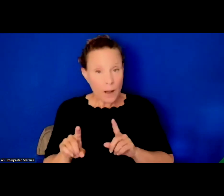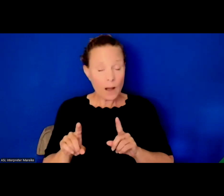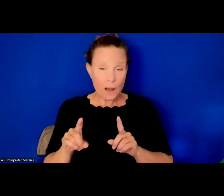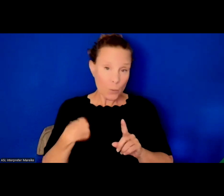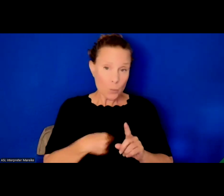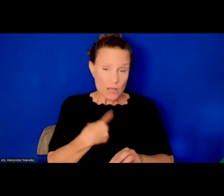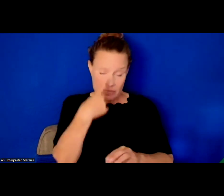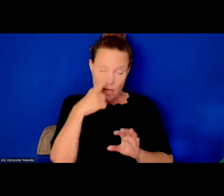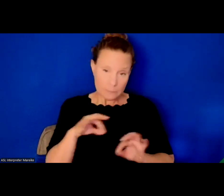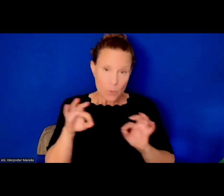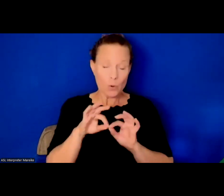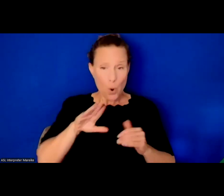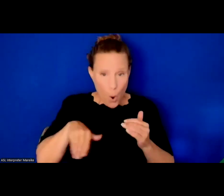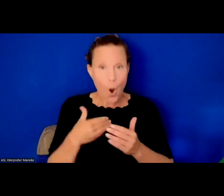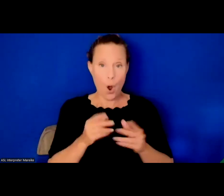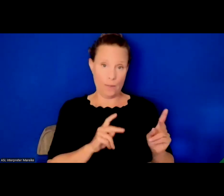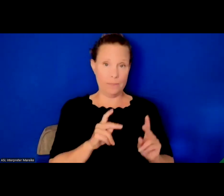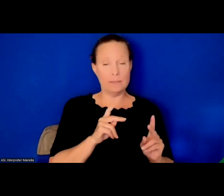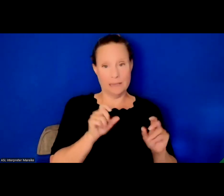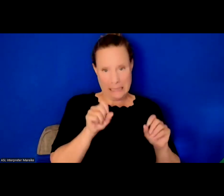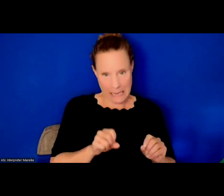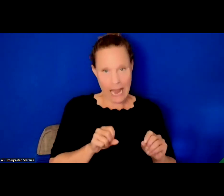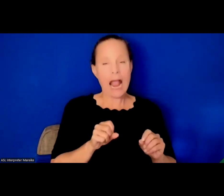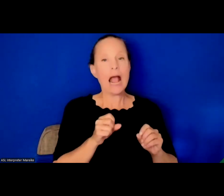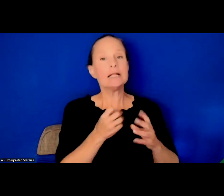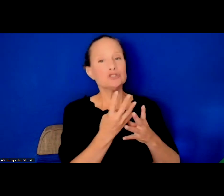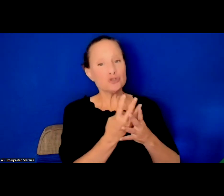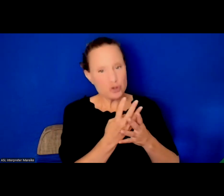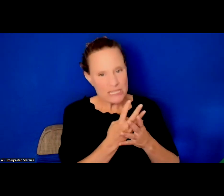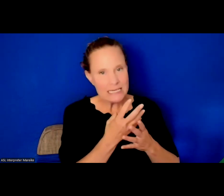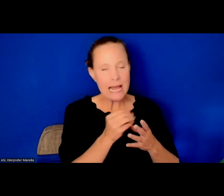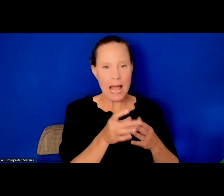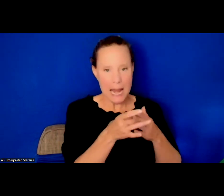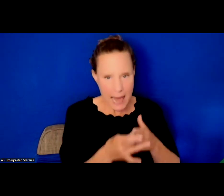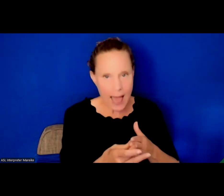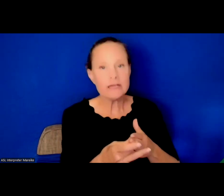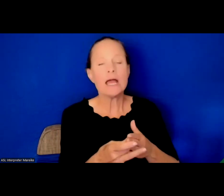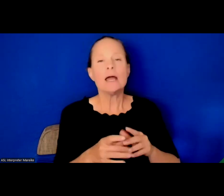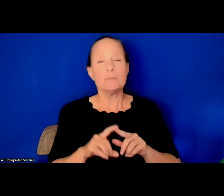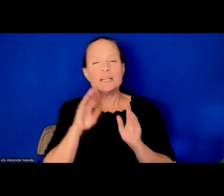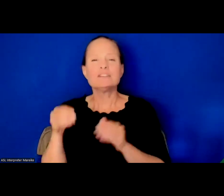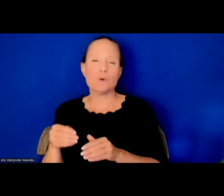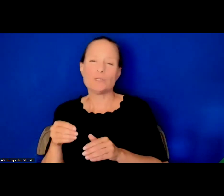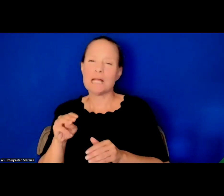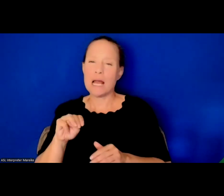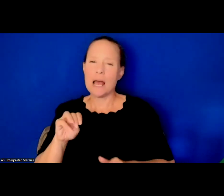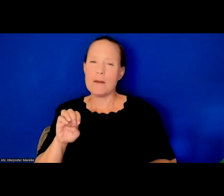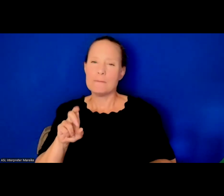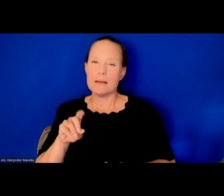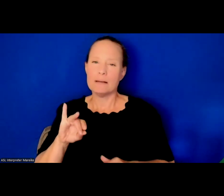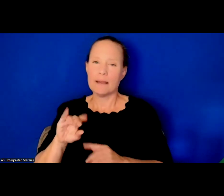important that all members get that navigation piece, but it is focused on Medicaid managed care.